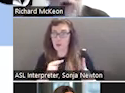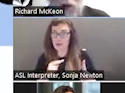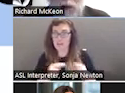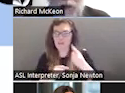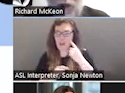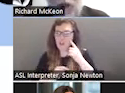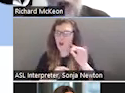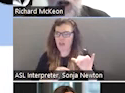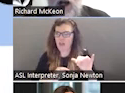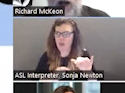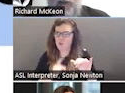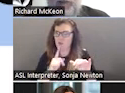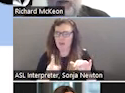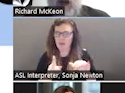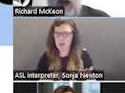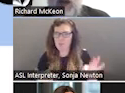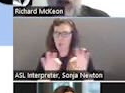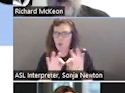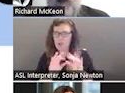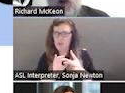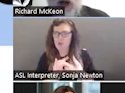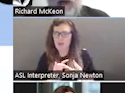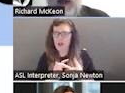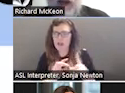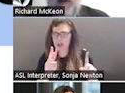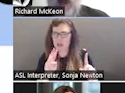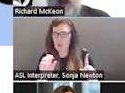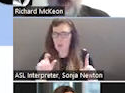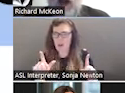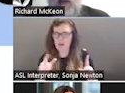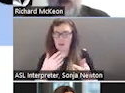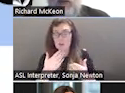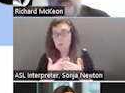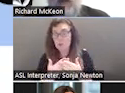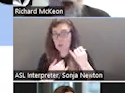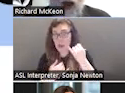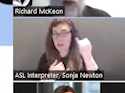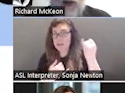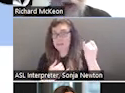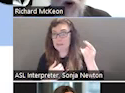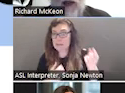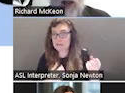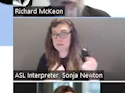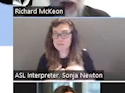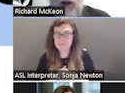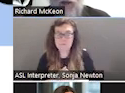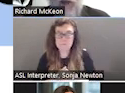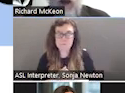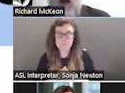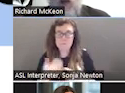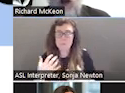very relevant and had some good ideas. The way I would summarize that